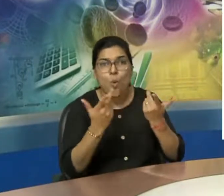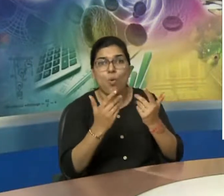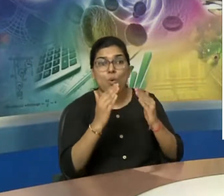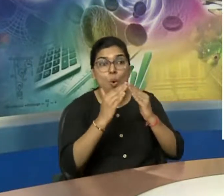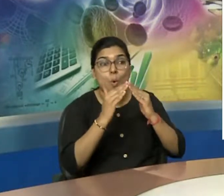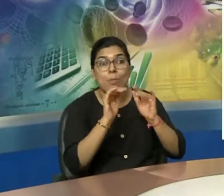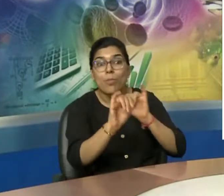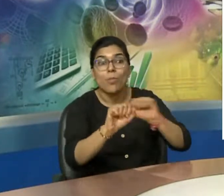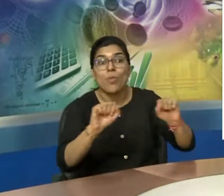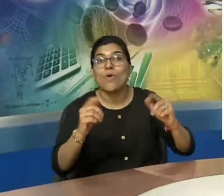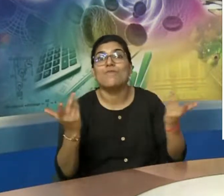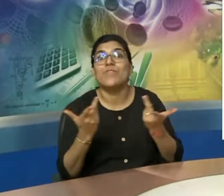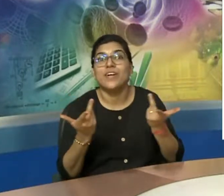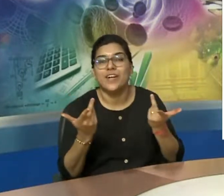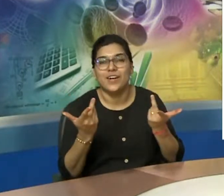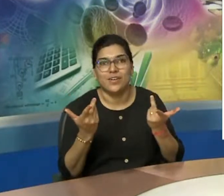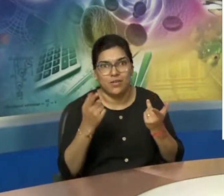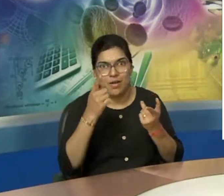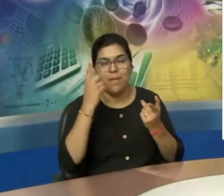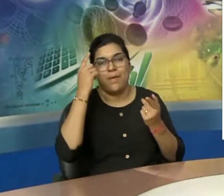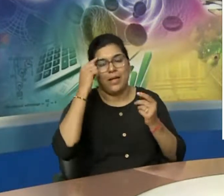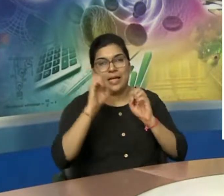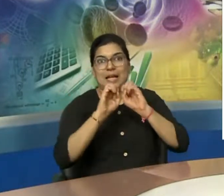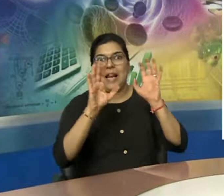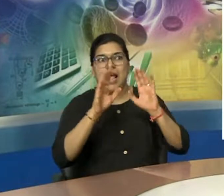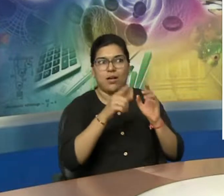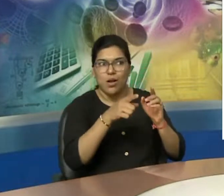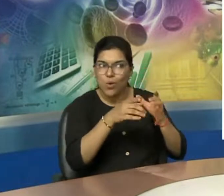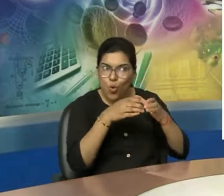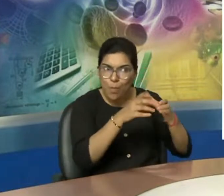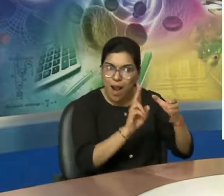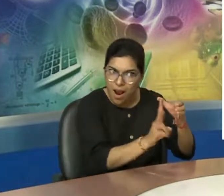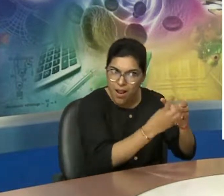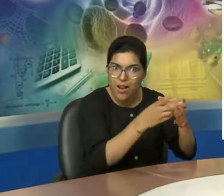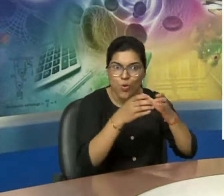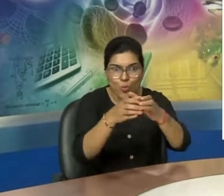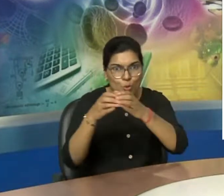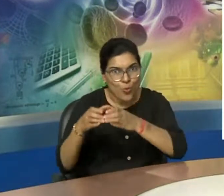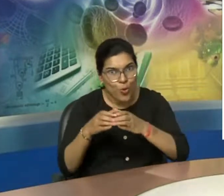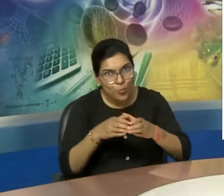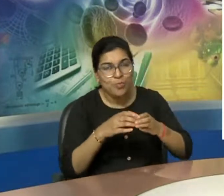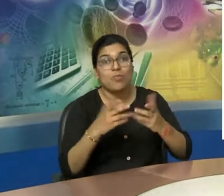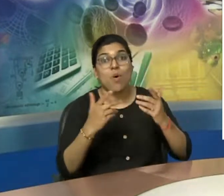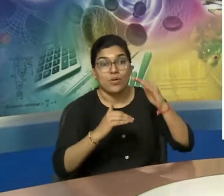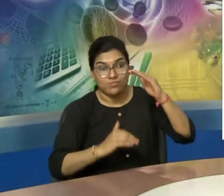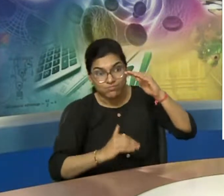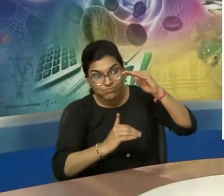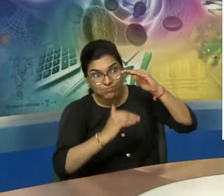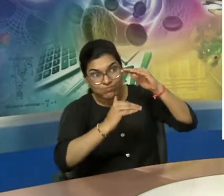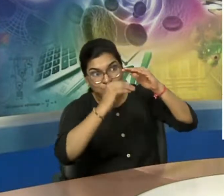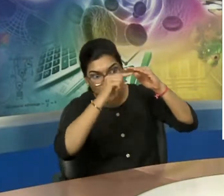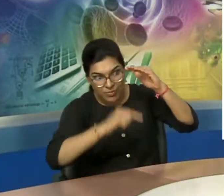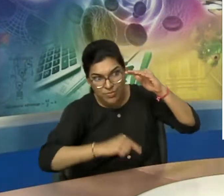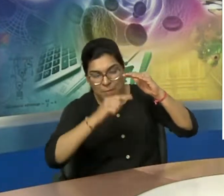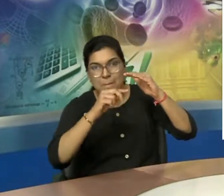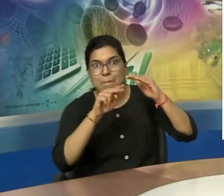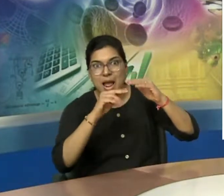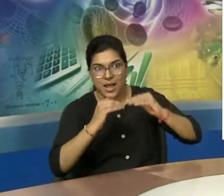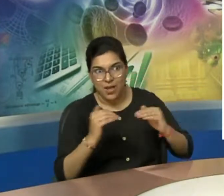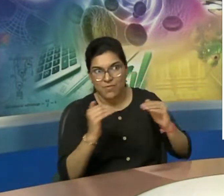and the habitat. I hope all these points would be clear. We also discussed